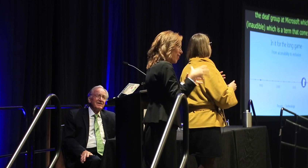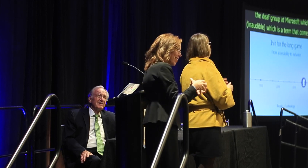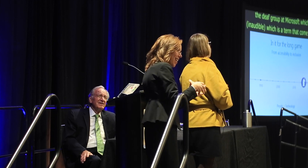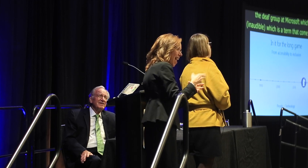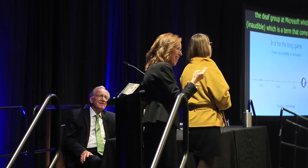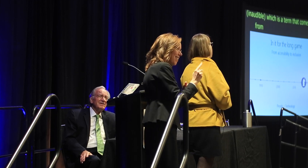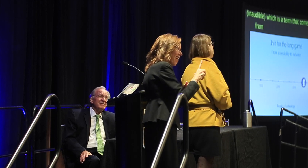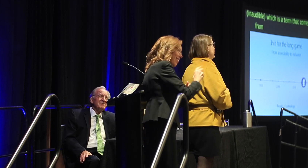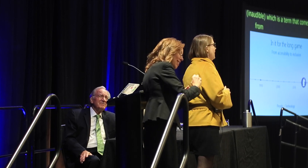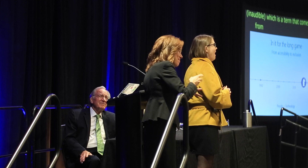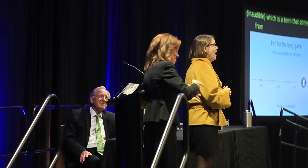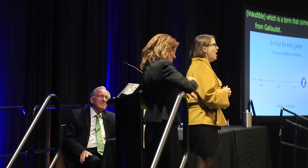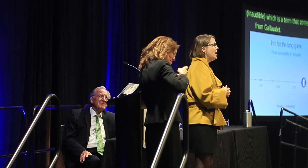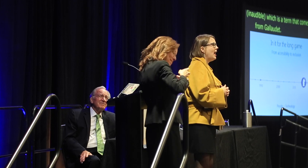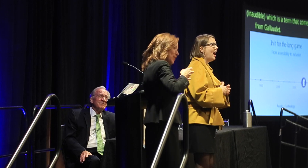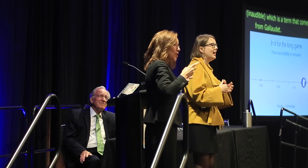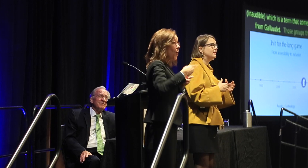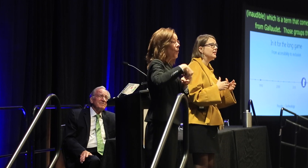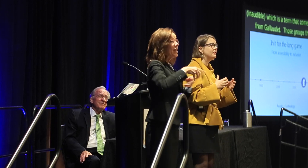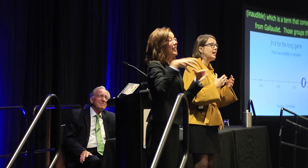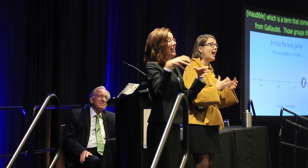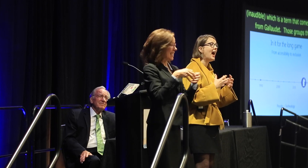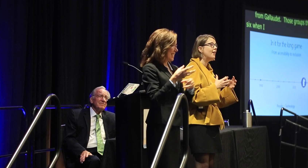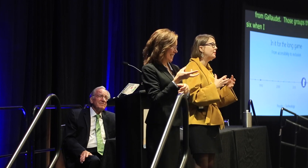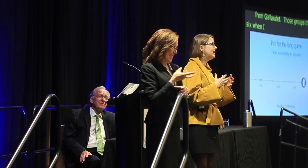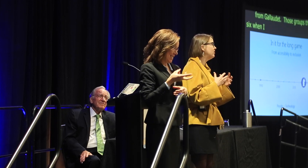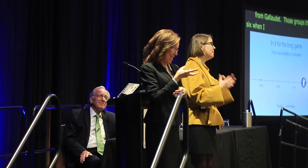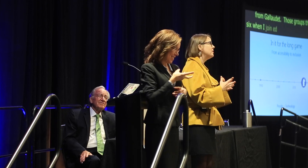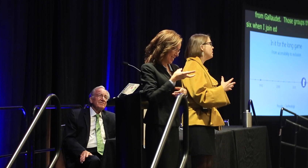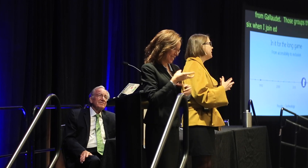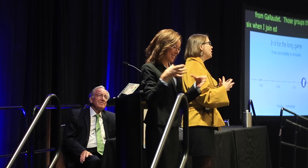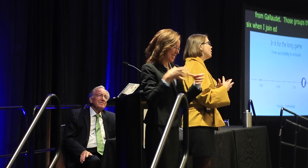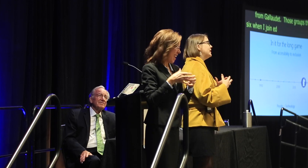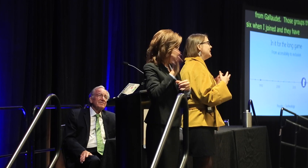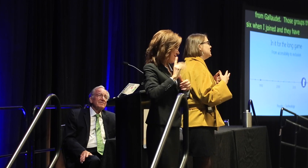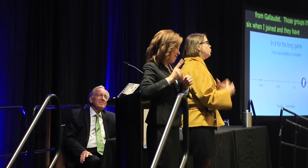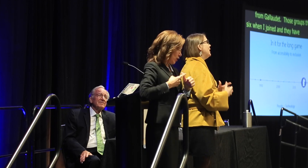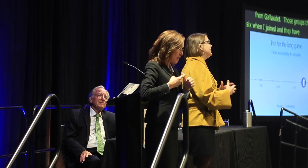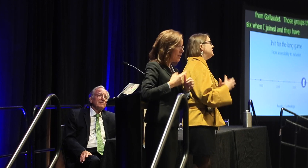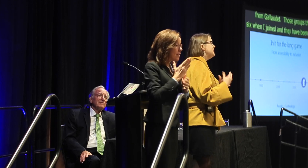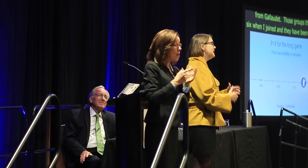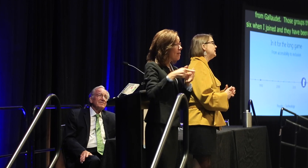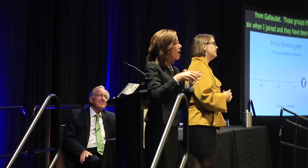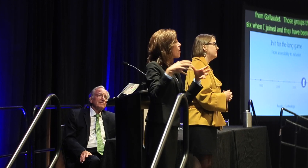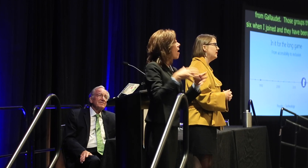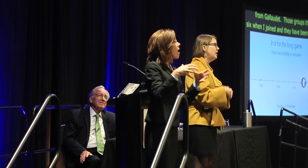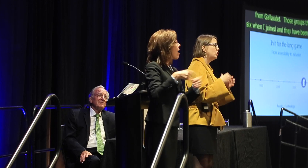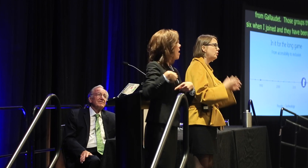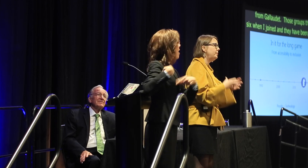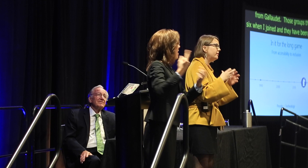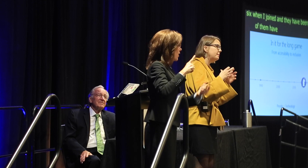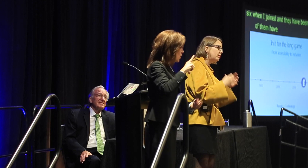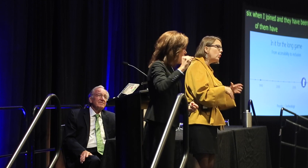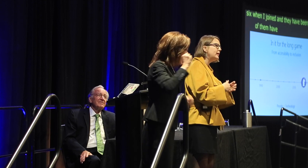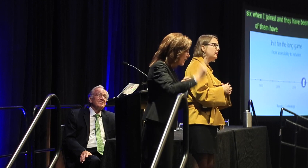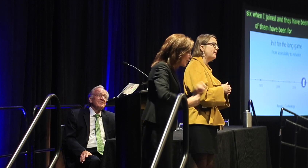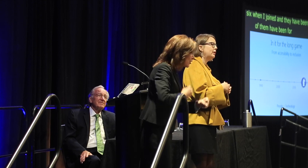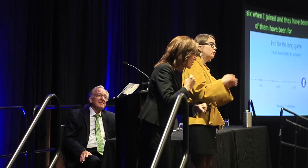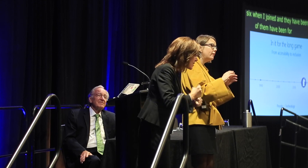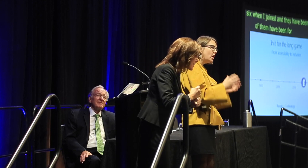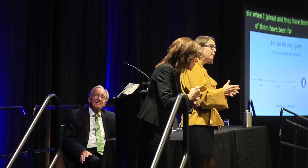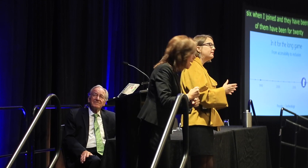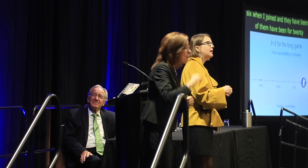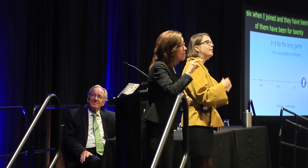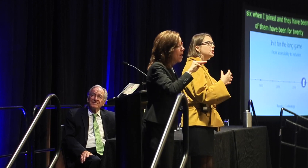groups, there were 6 when I joined, and they have been, some of them have been going for nearly 20 years. Groups of employees